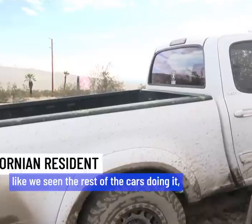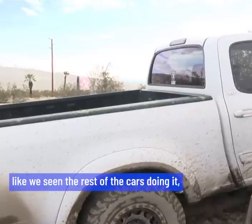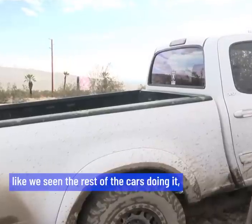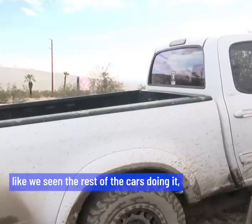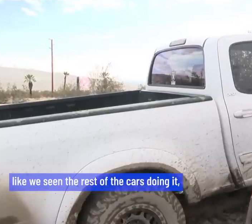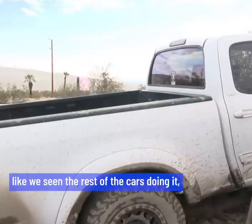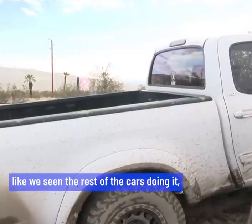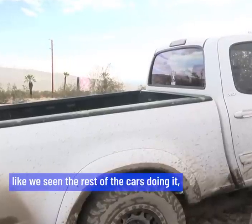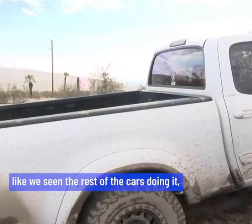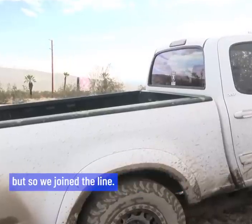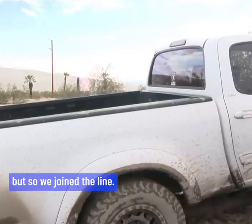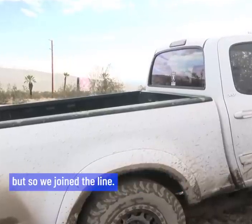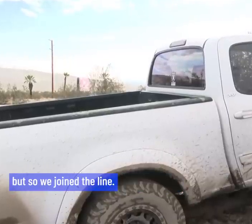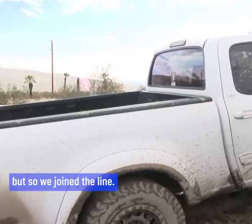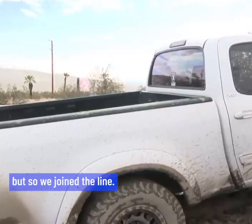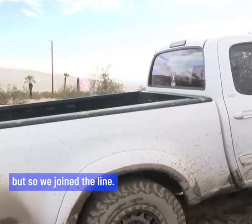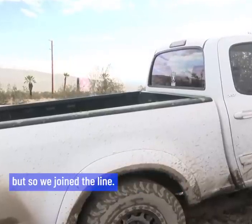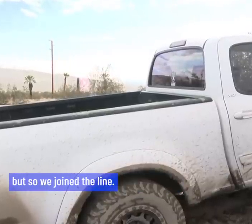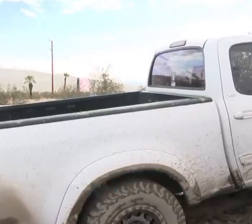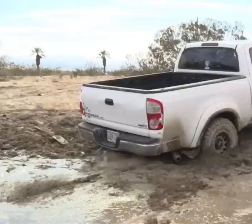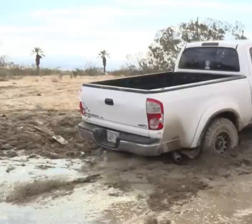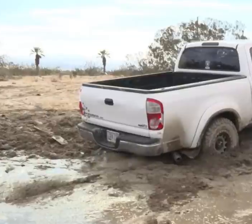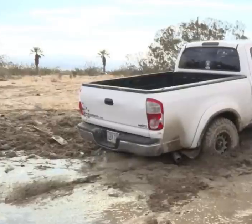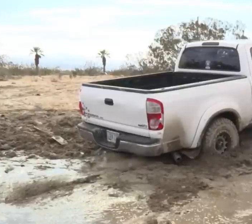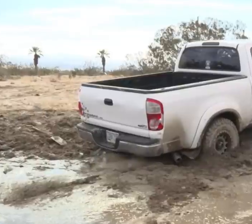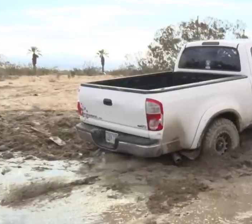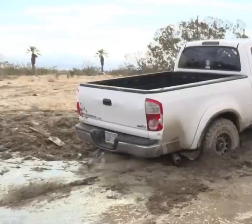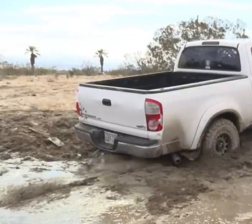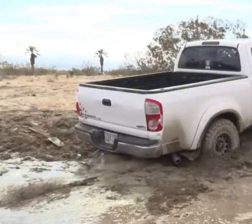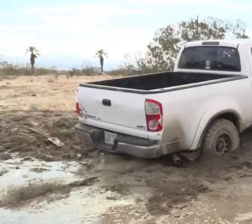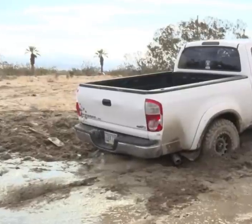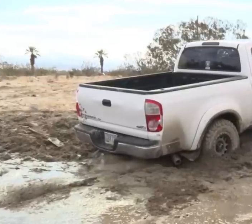here. Like, we seen the rest of the cars doing it, but so we joined along. But